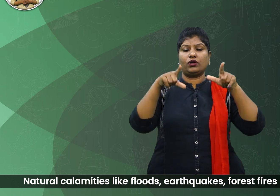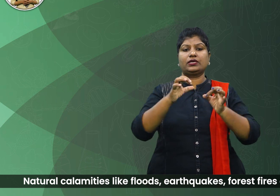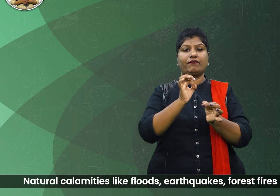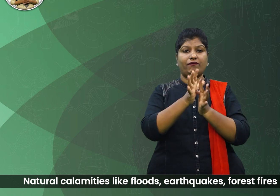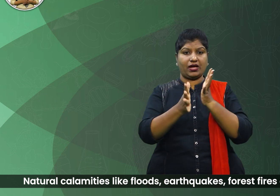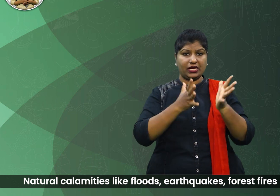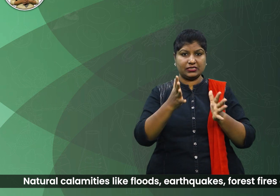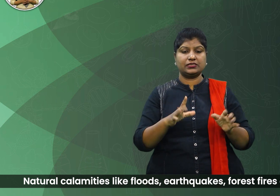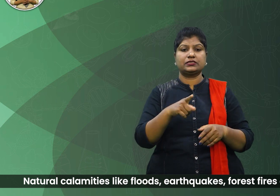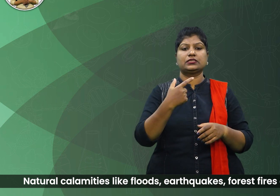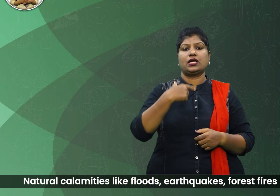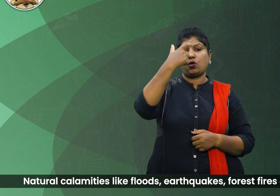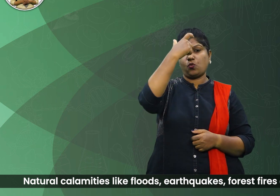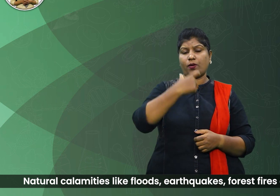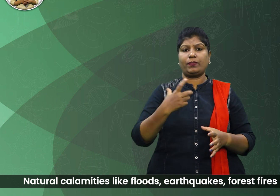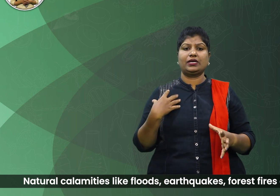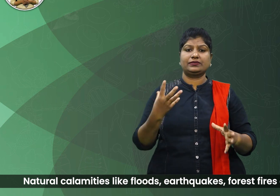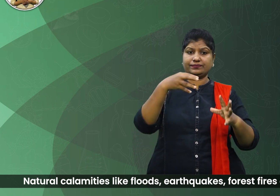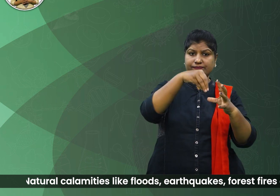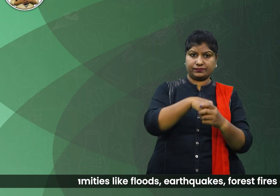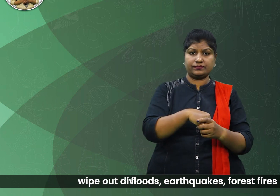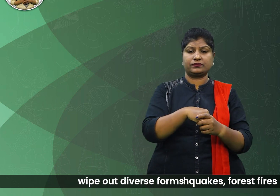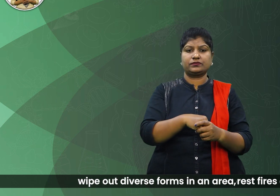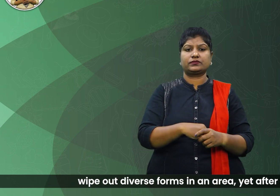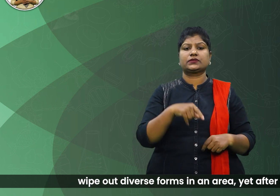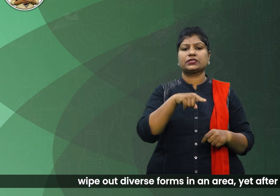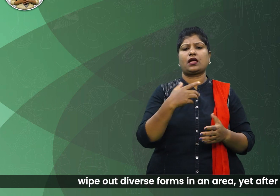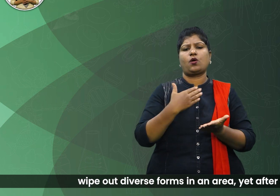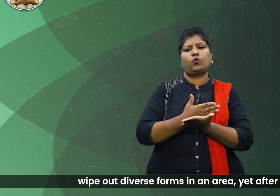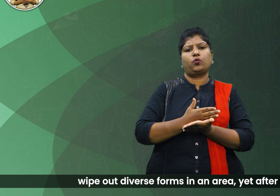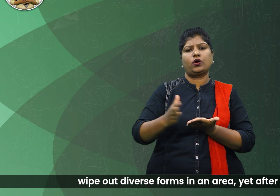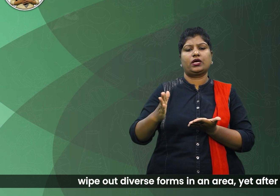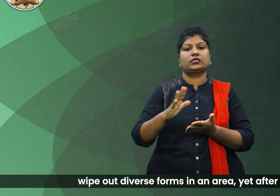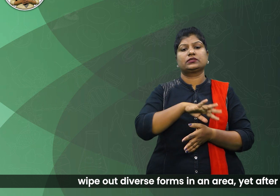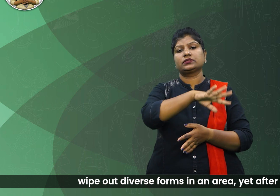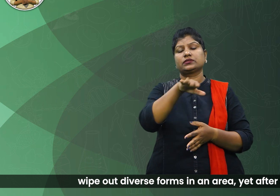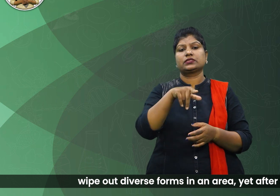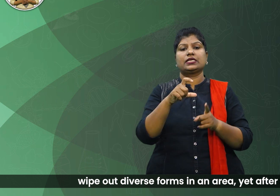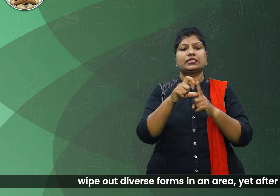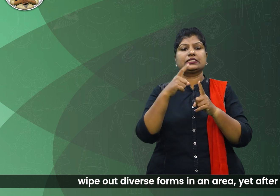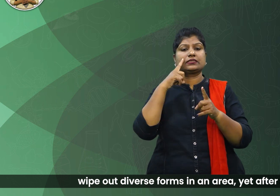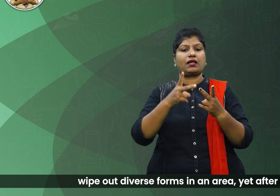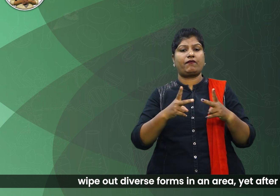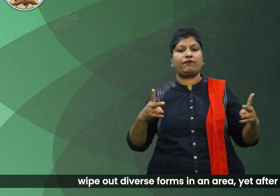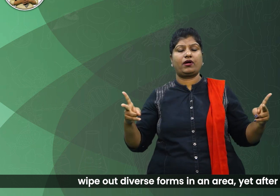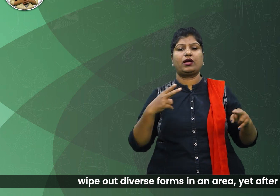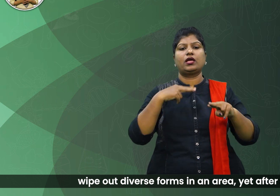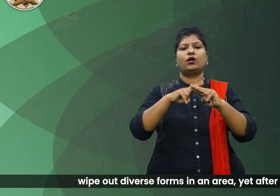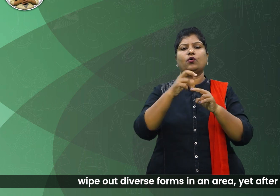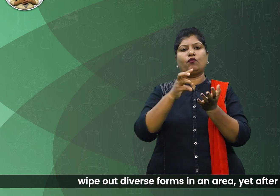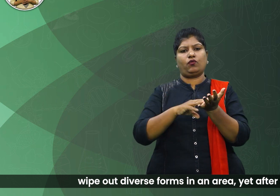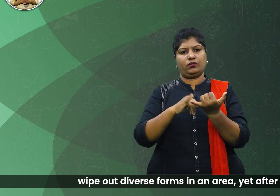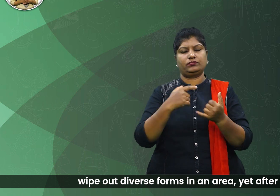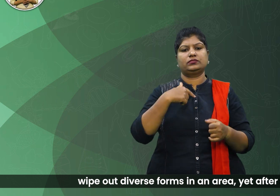or human intervention wipe out diverse forms in an area.